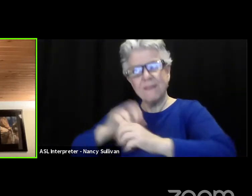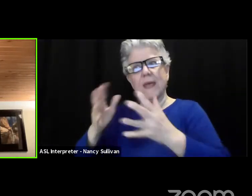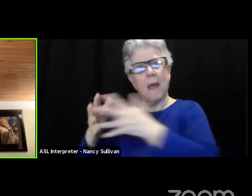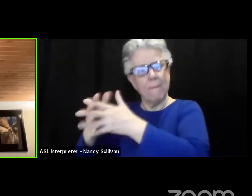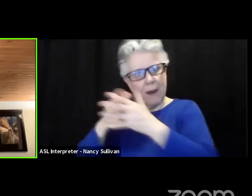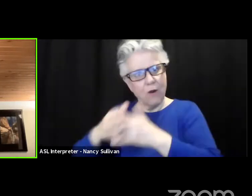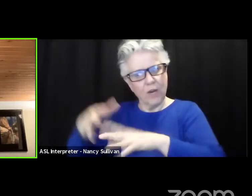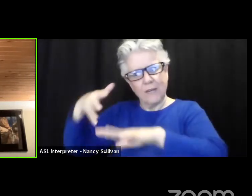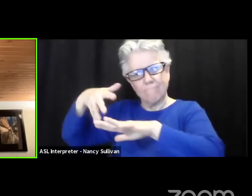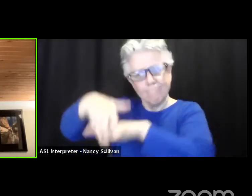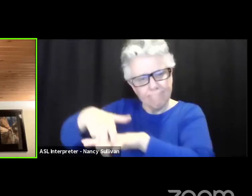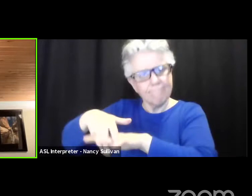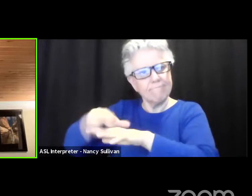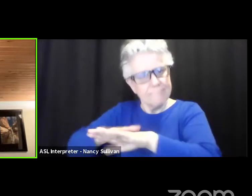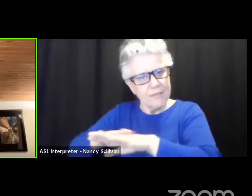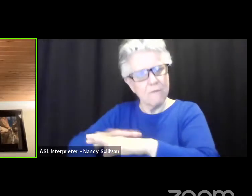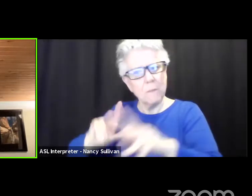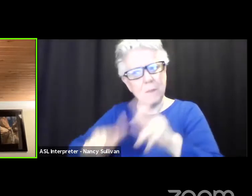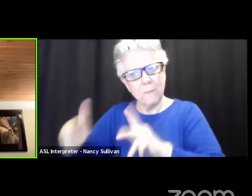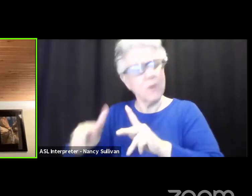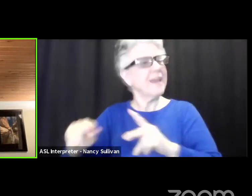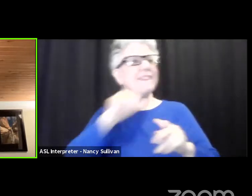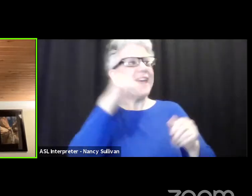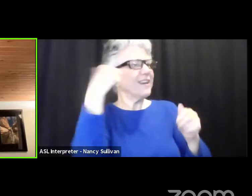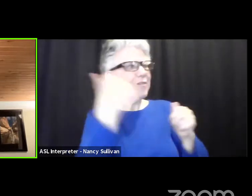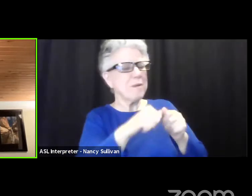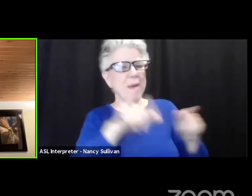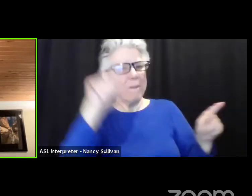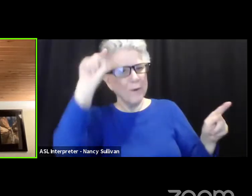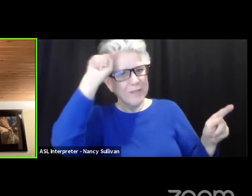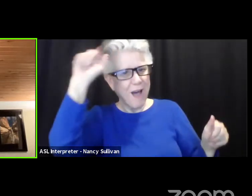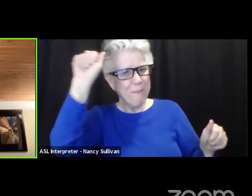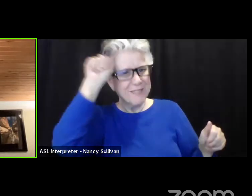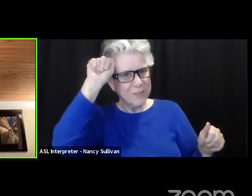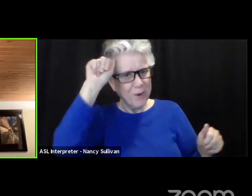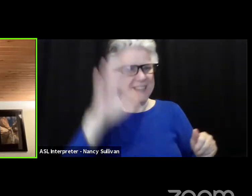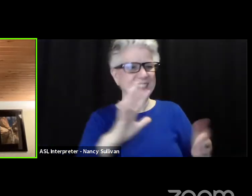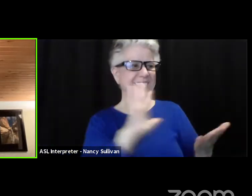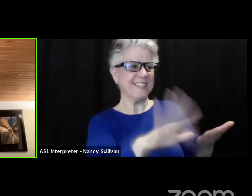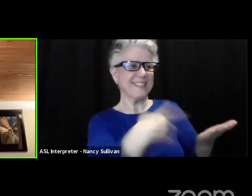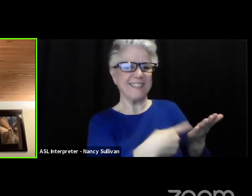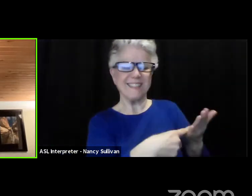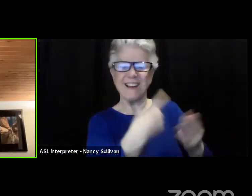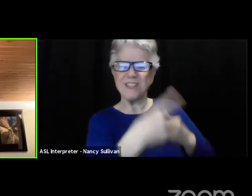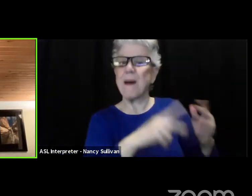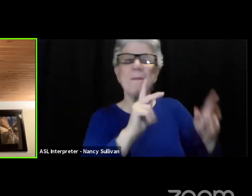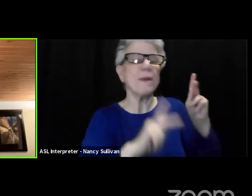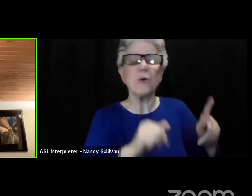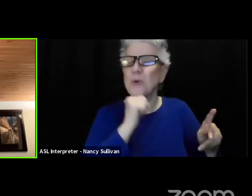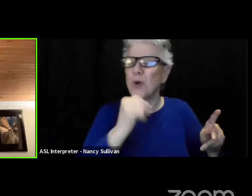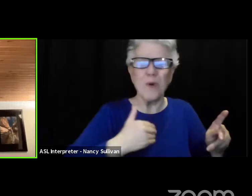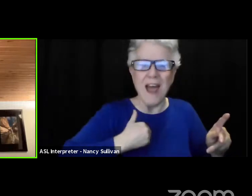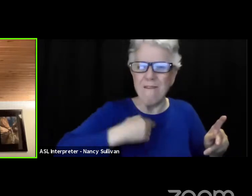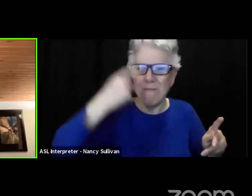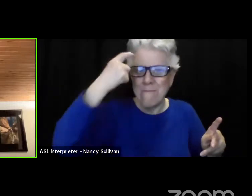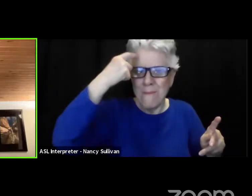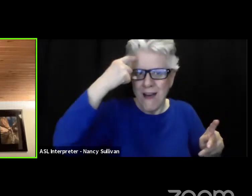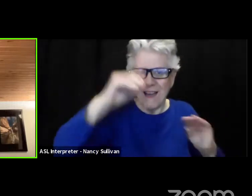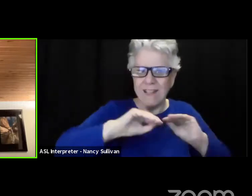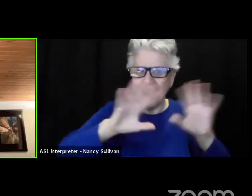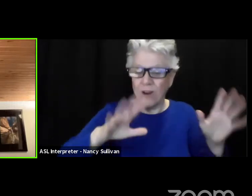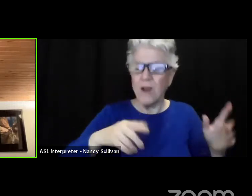them did not remember what Aquinas had to say about persons who lack the use of reason, persons who are often